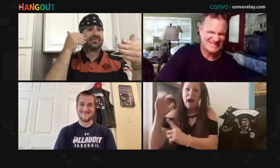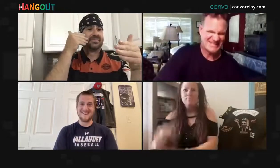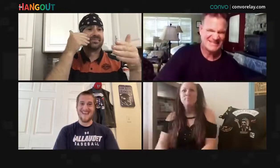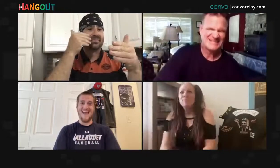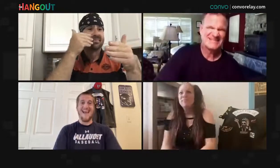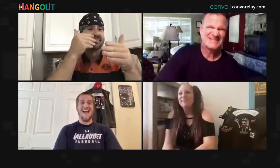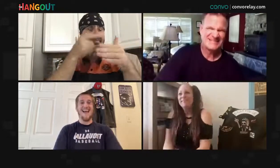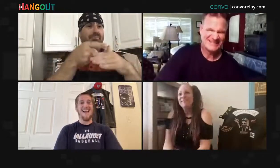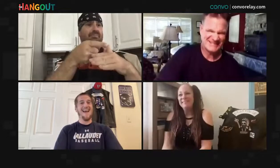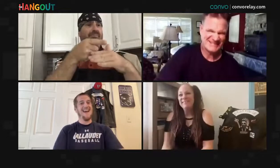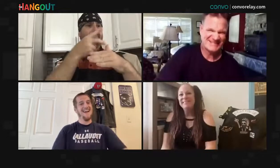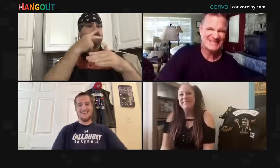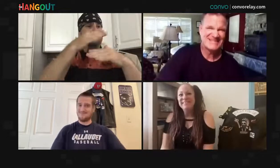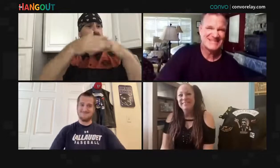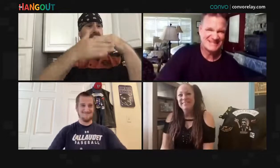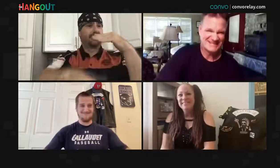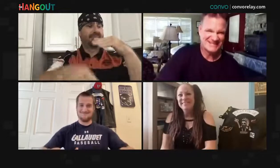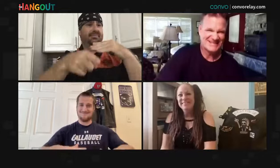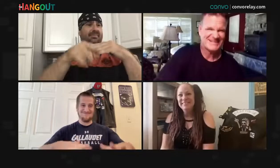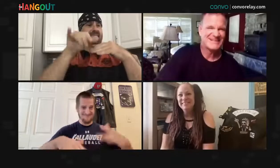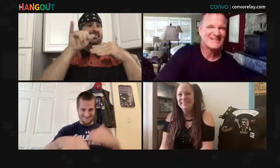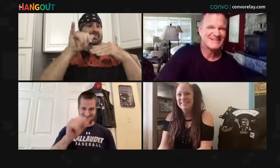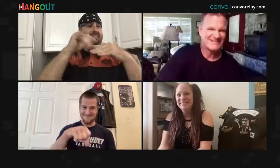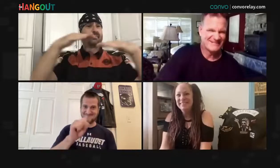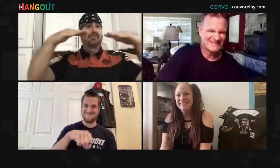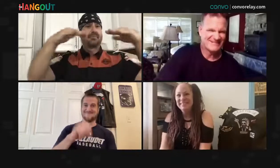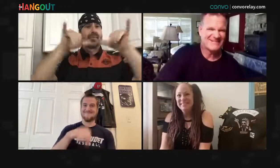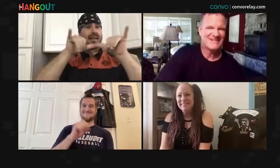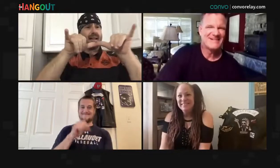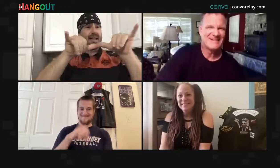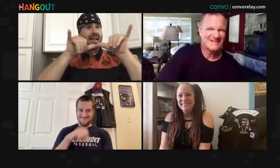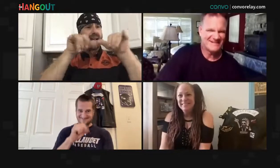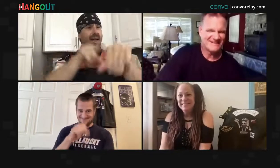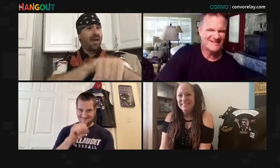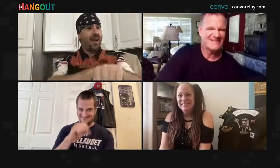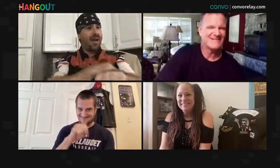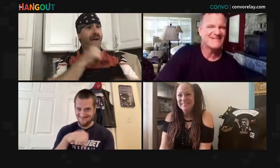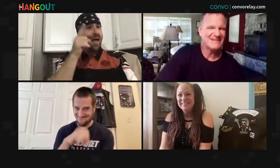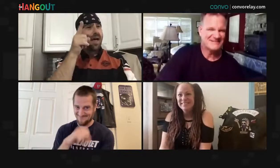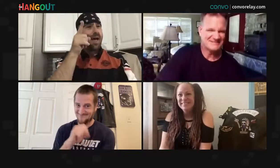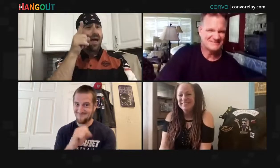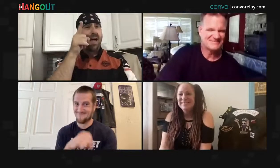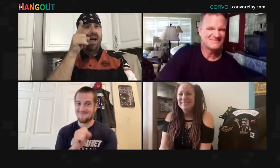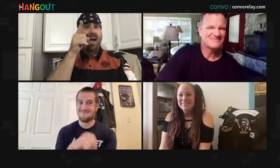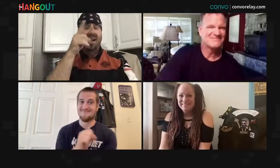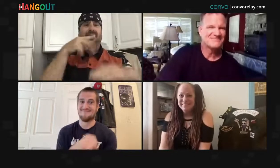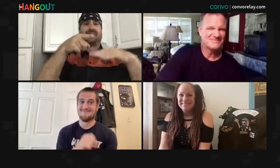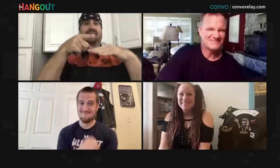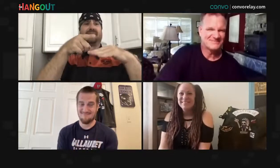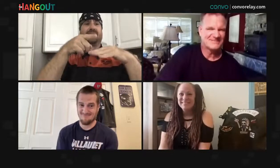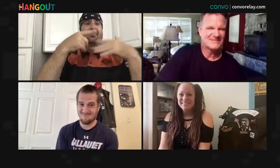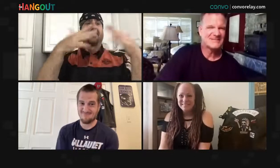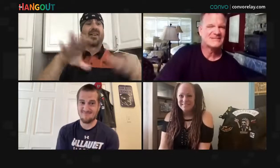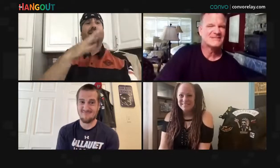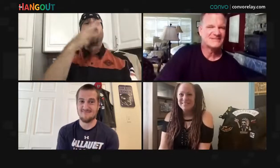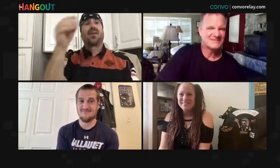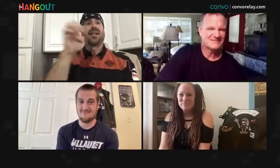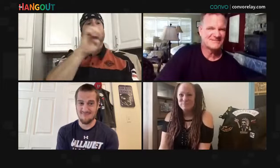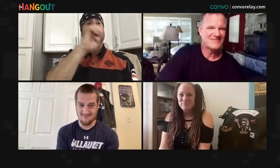feel like you're just going right in there. It's the best experience. Exactly. This is less here. You see it's